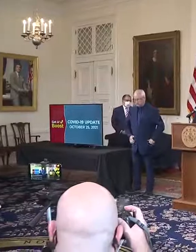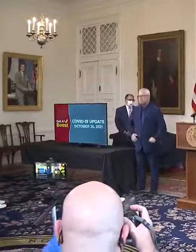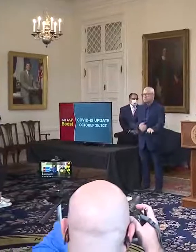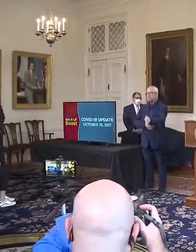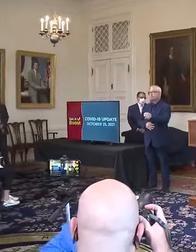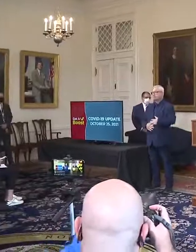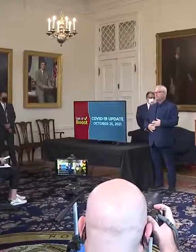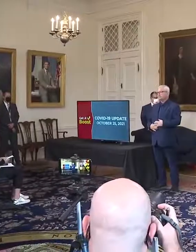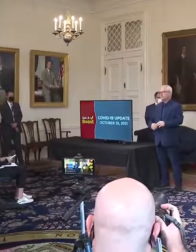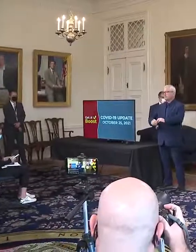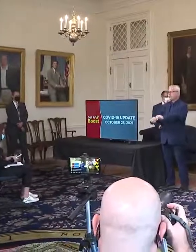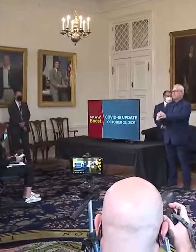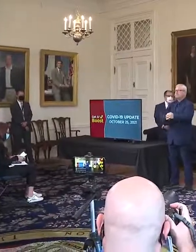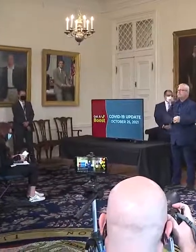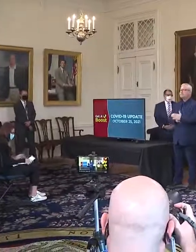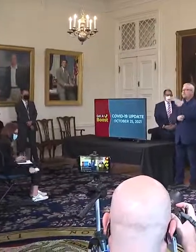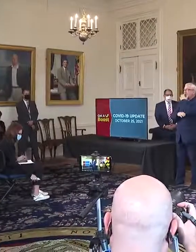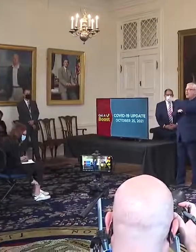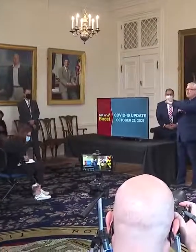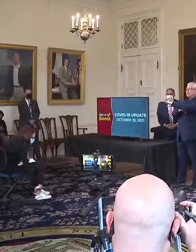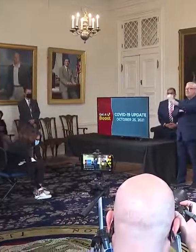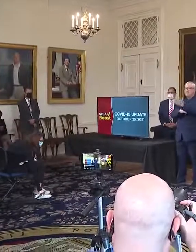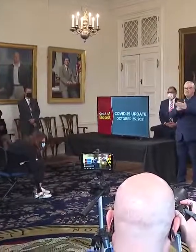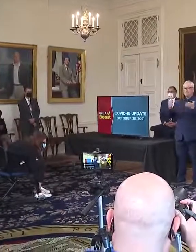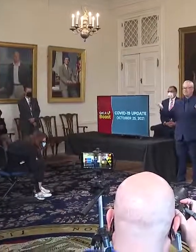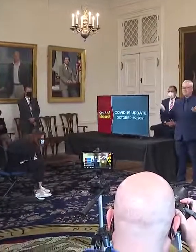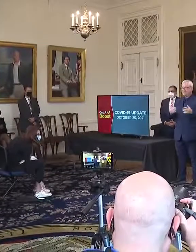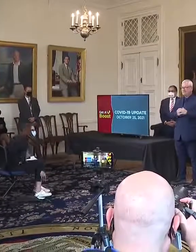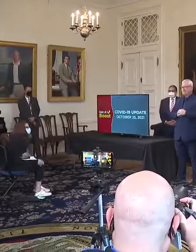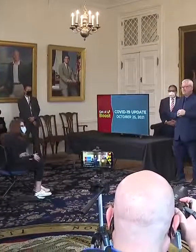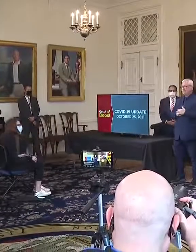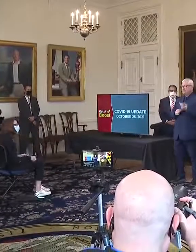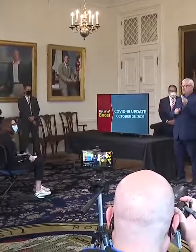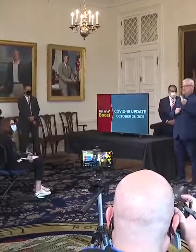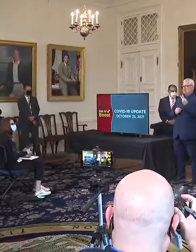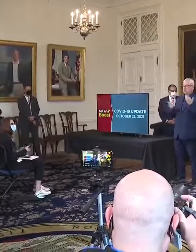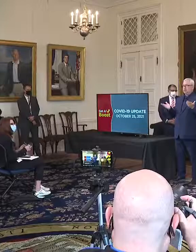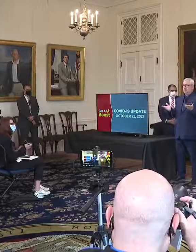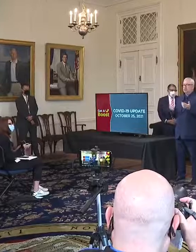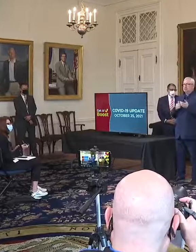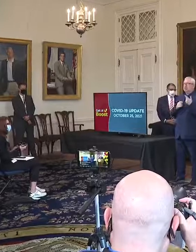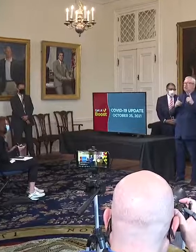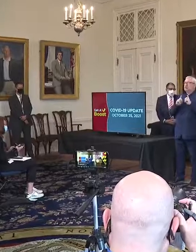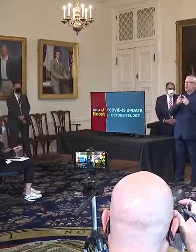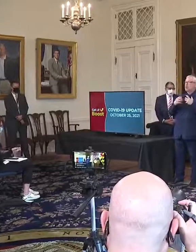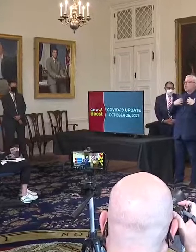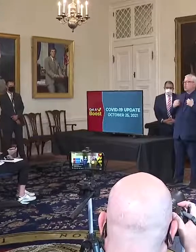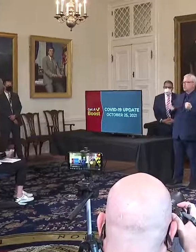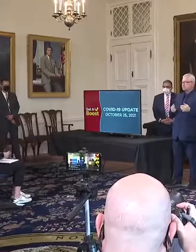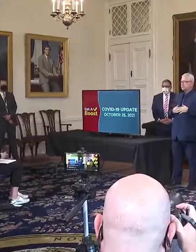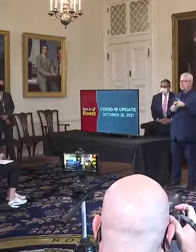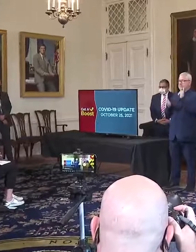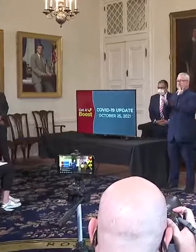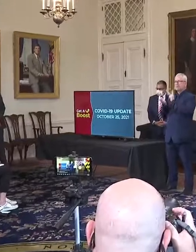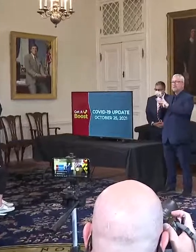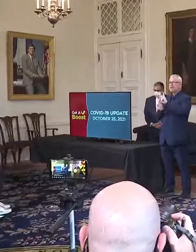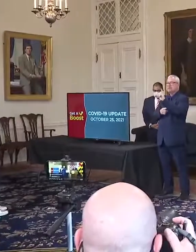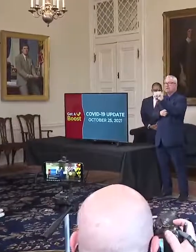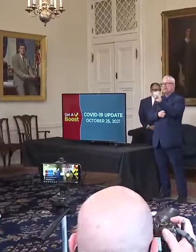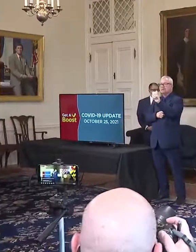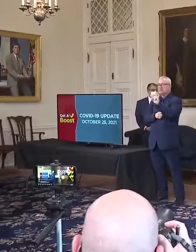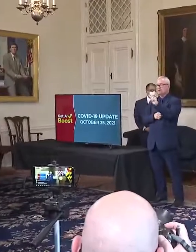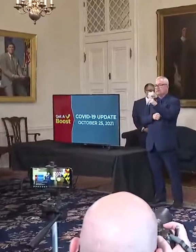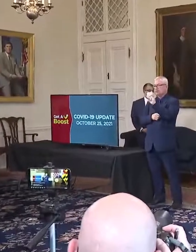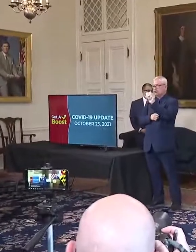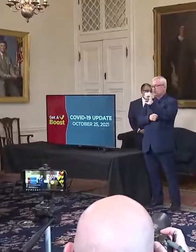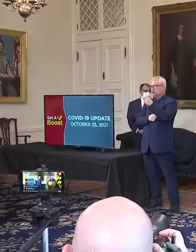Good afternoon. Joining me today from the Maryland Department of Health are Secretary Dennis Schrader and Deputy Secretary